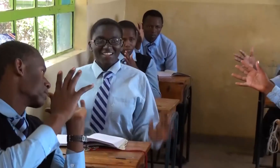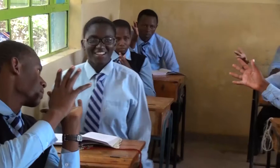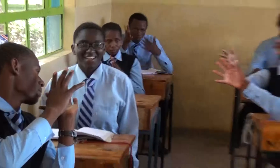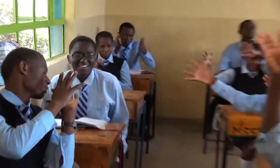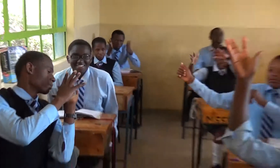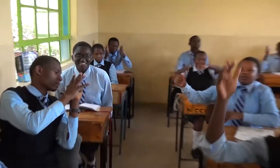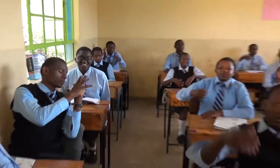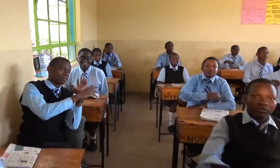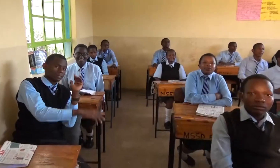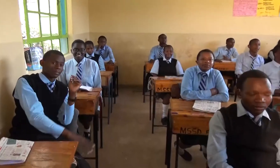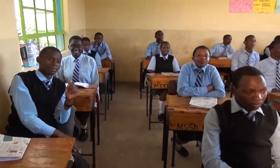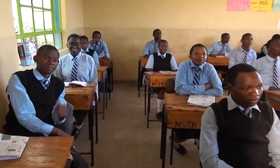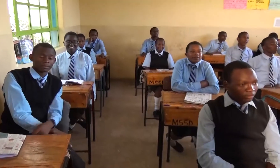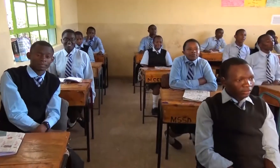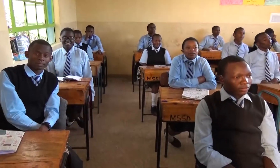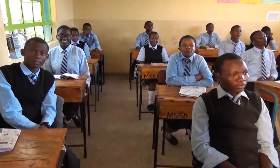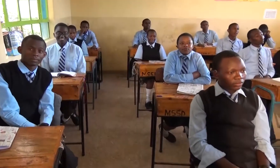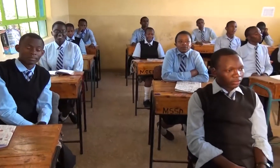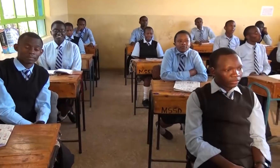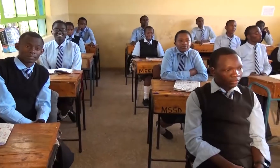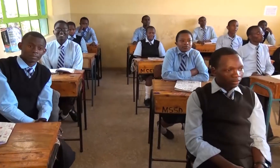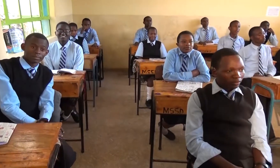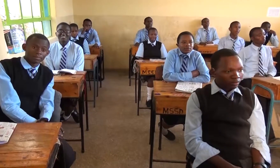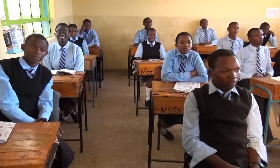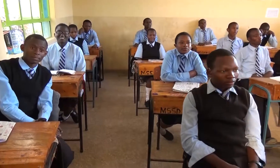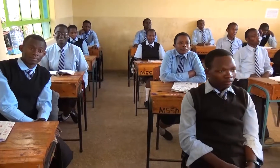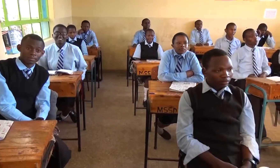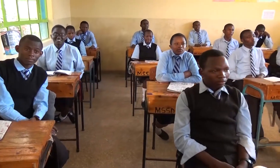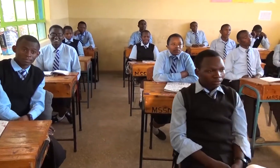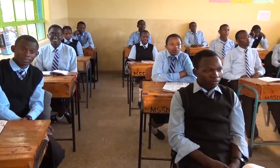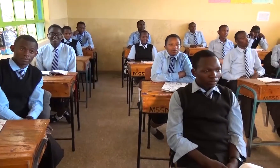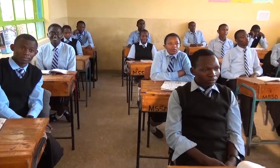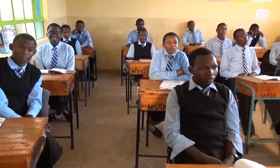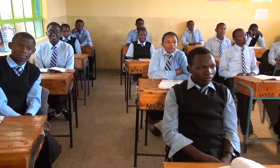And